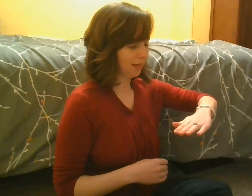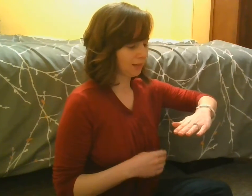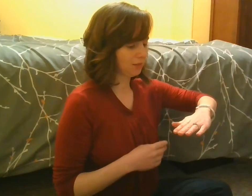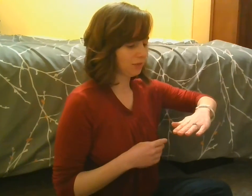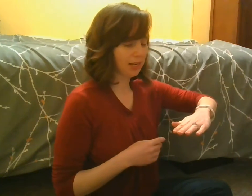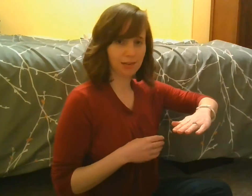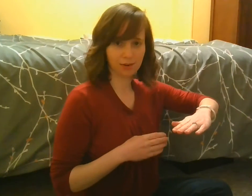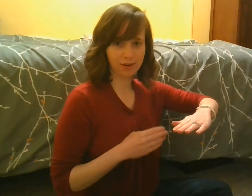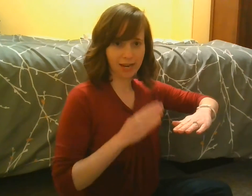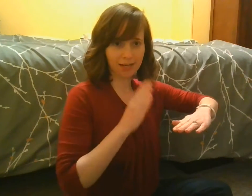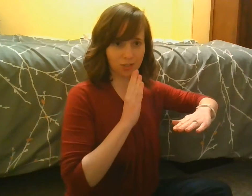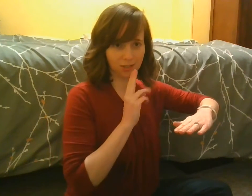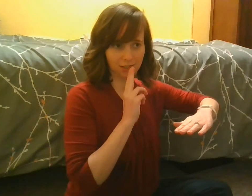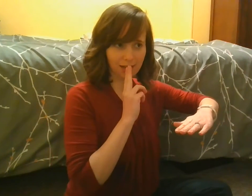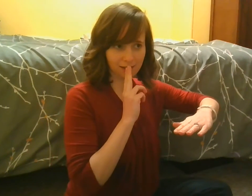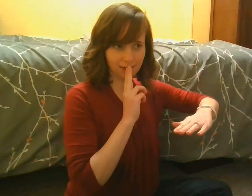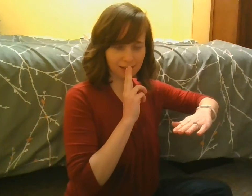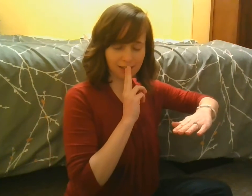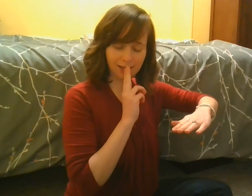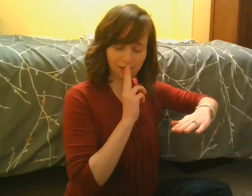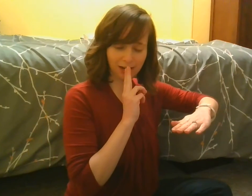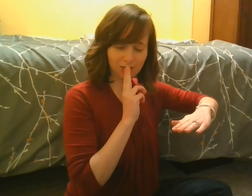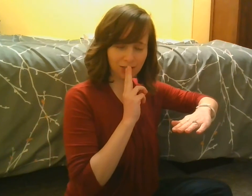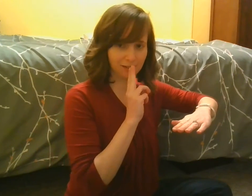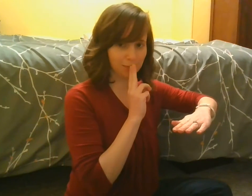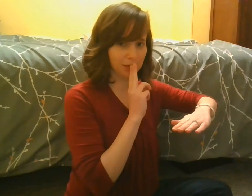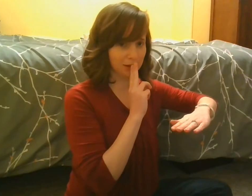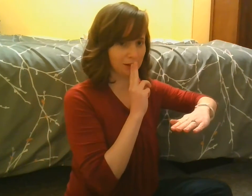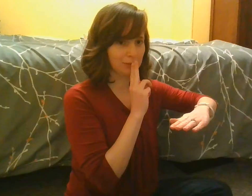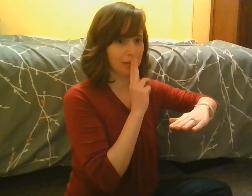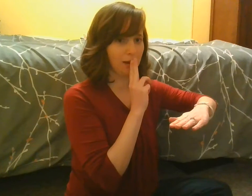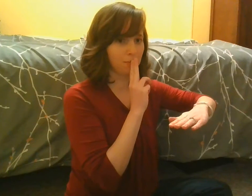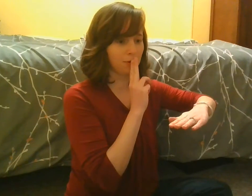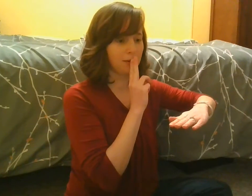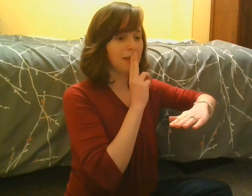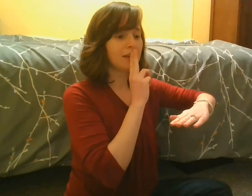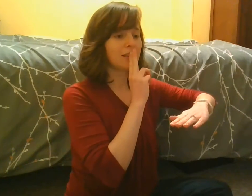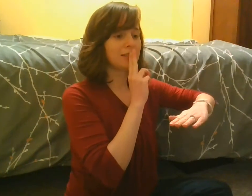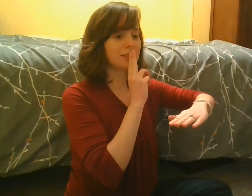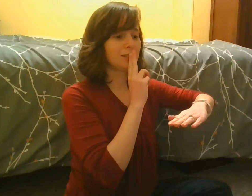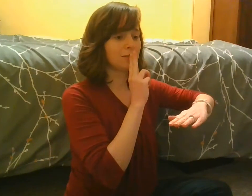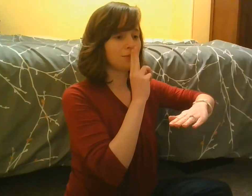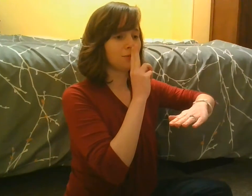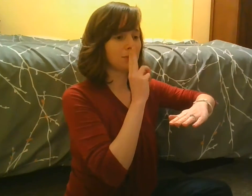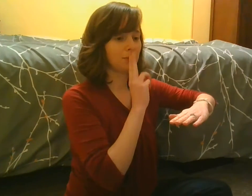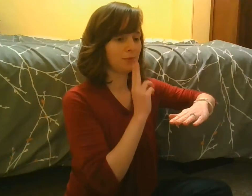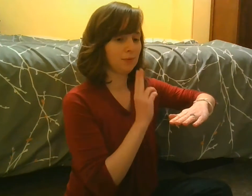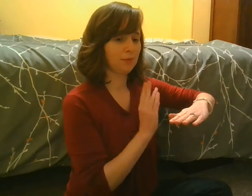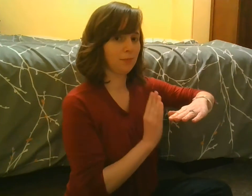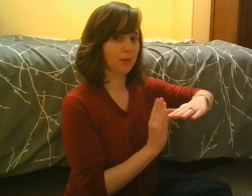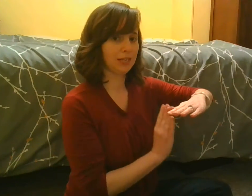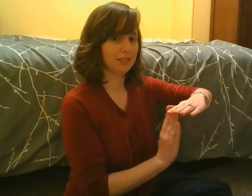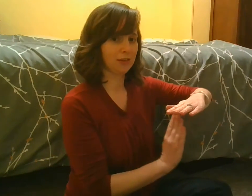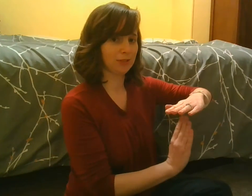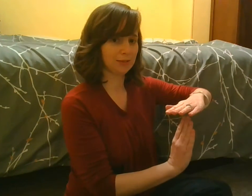And you take your H hand up here. To be humble is to bring it down this way.